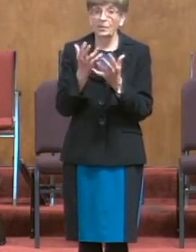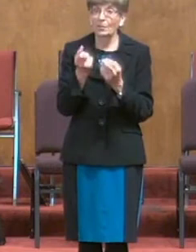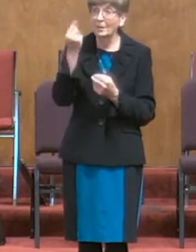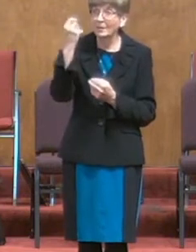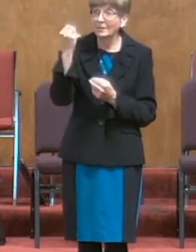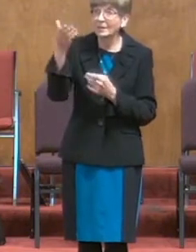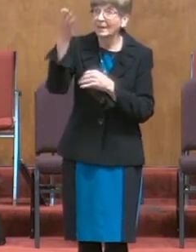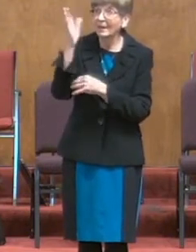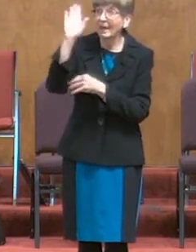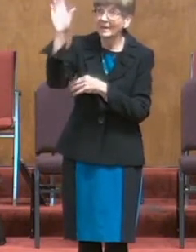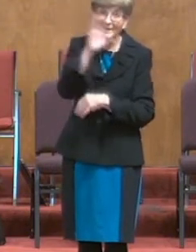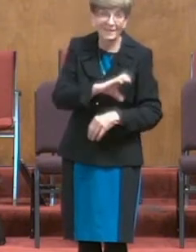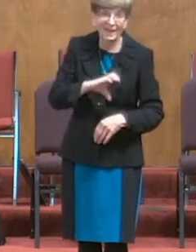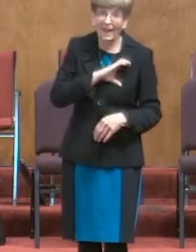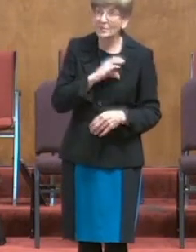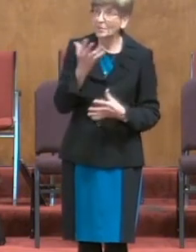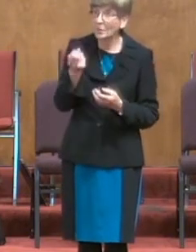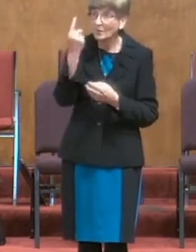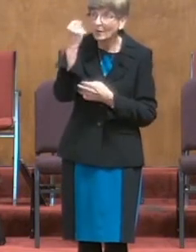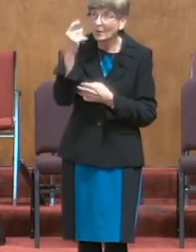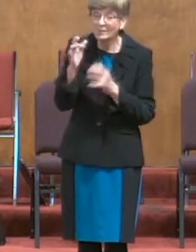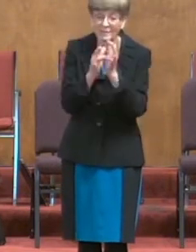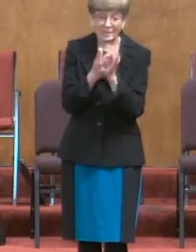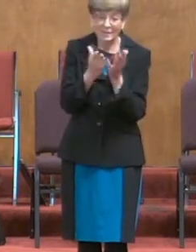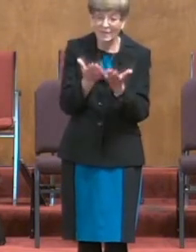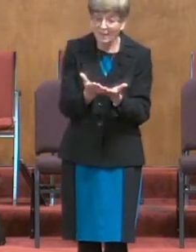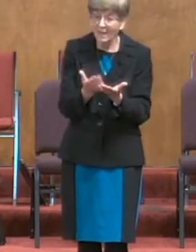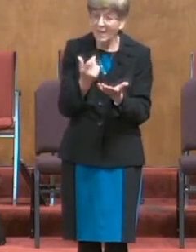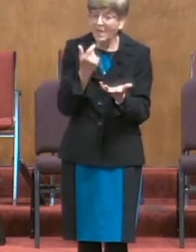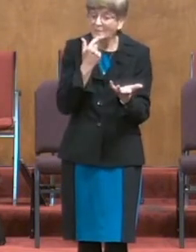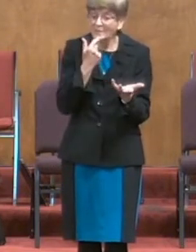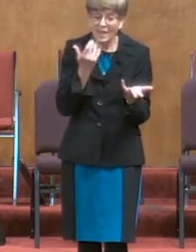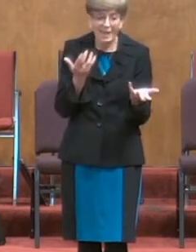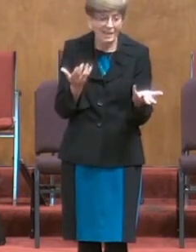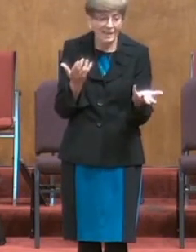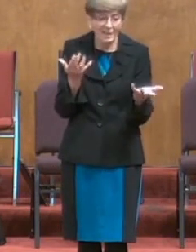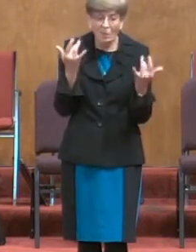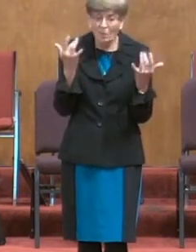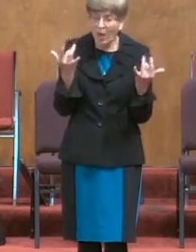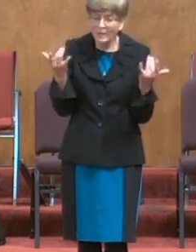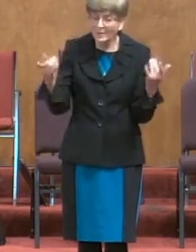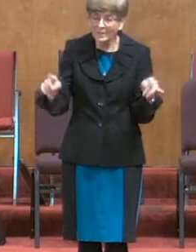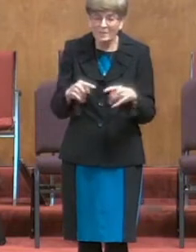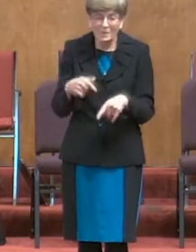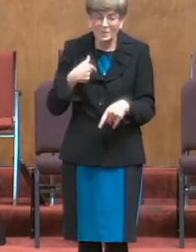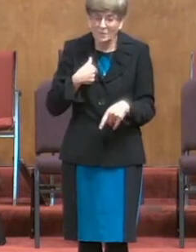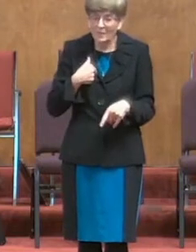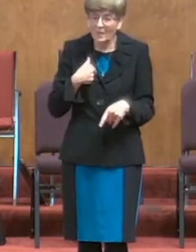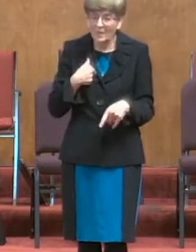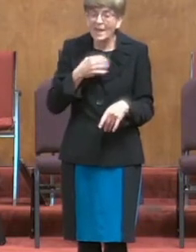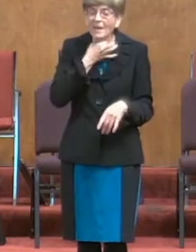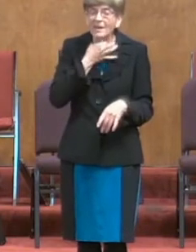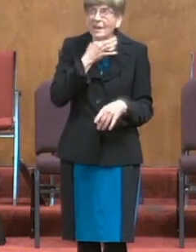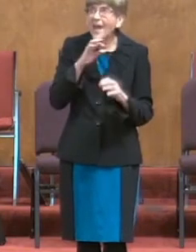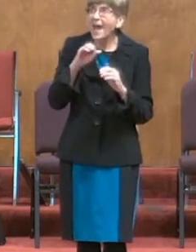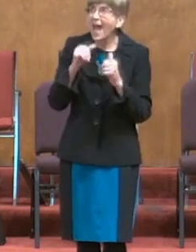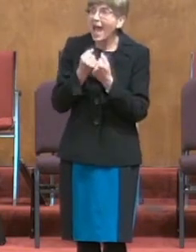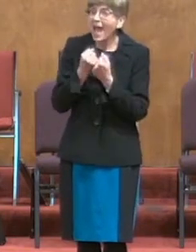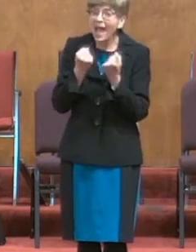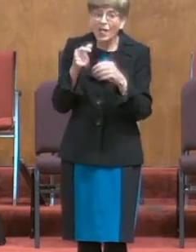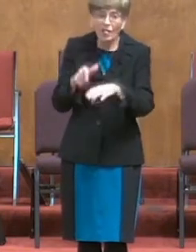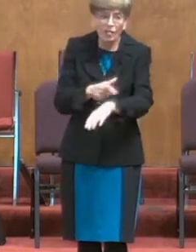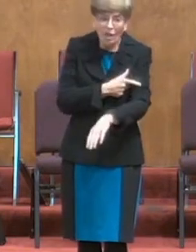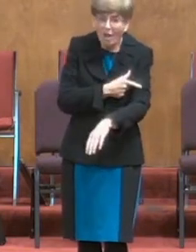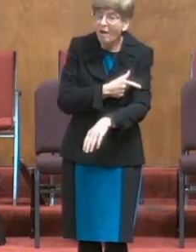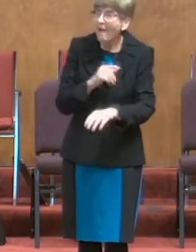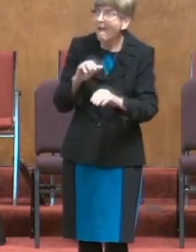and you wonder why it is that you are going through this particular season of your life, and you wonder, "How much longer, Lord, am I going to have to go through